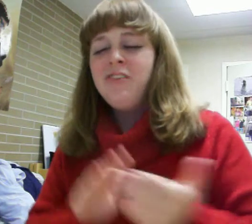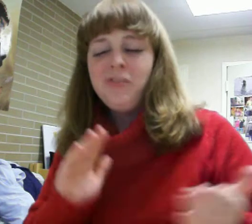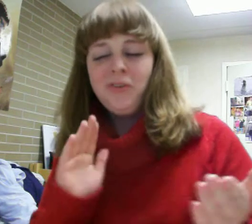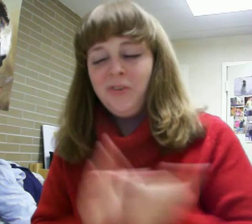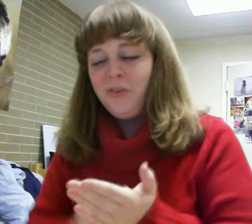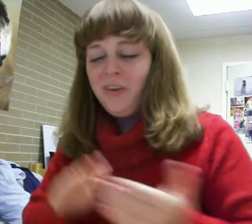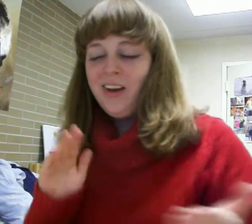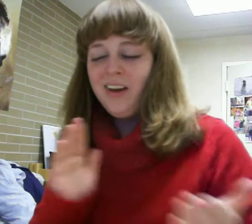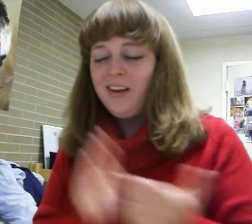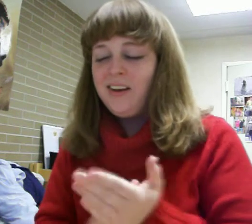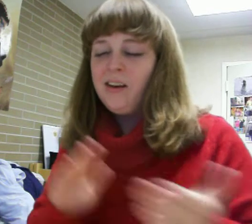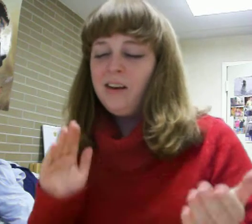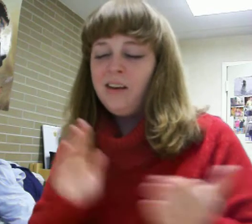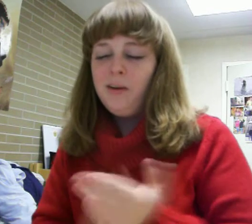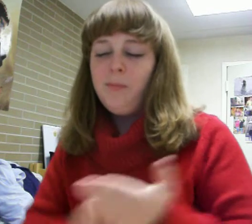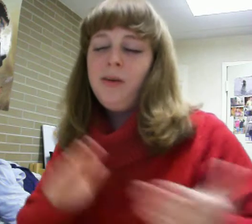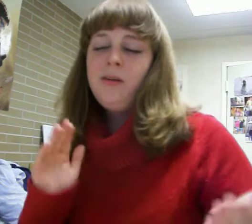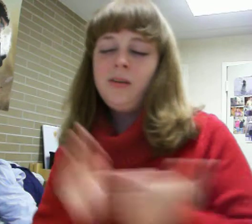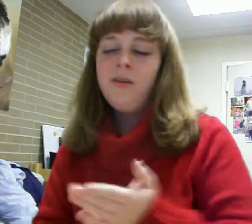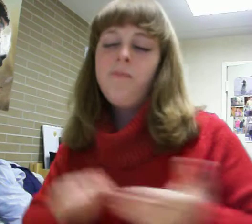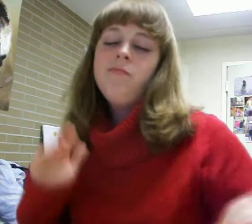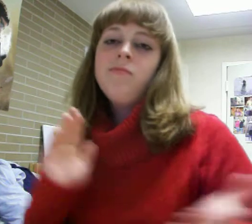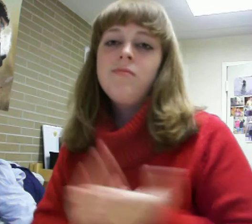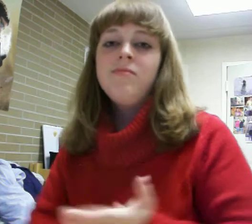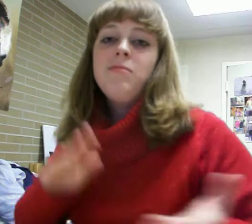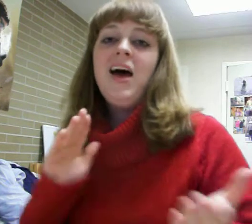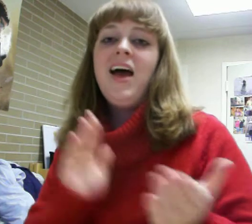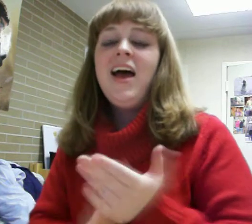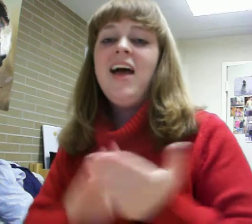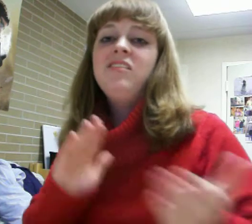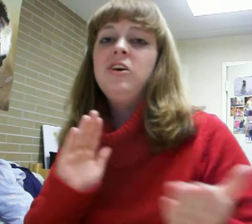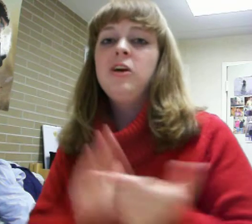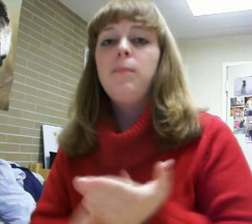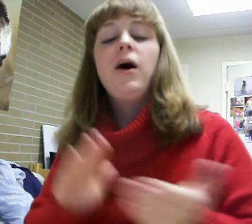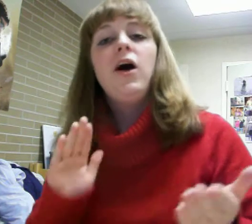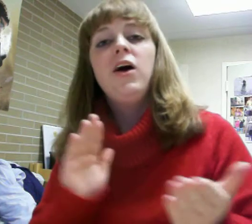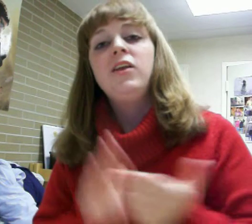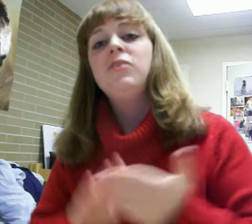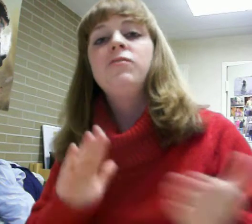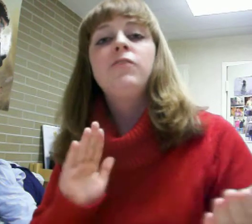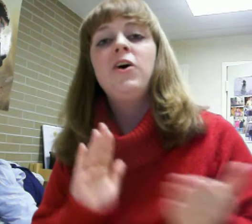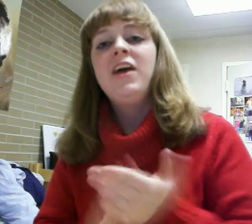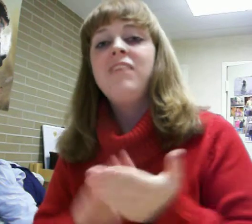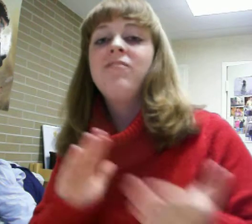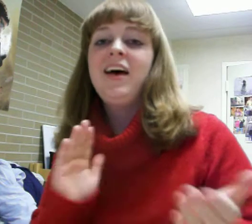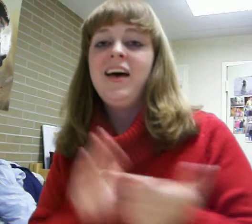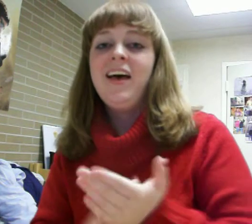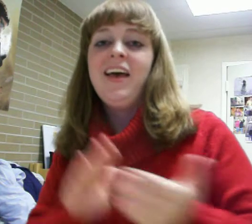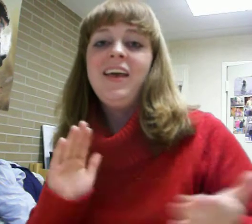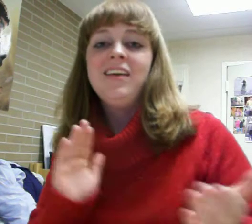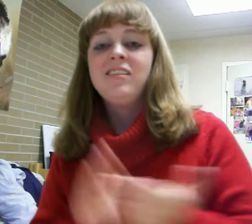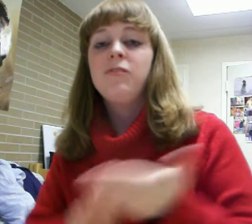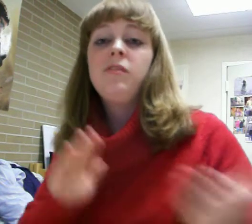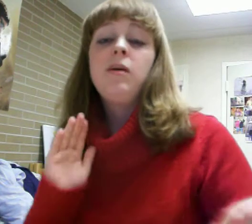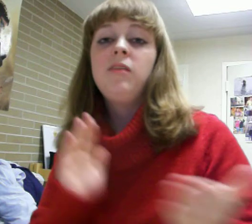screw up My eyes look upon you for advice But sometimes